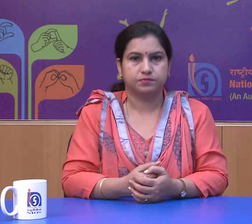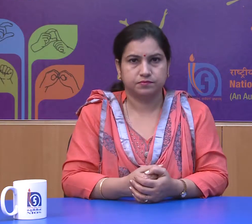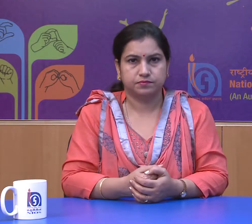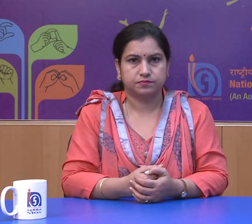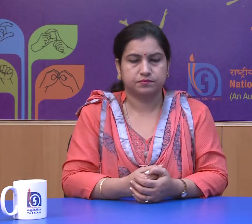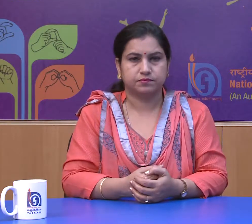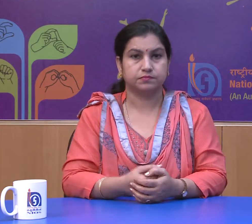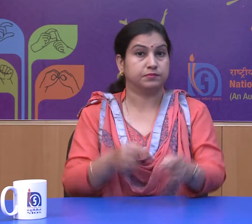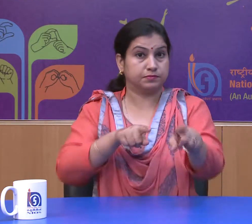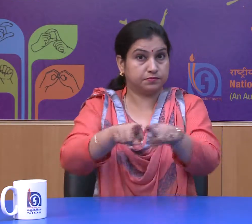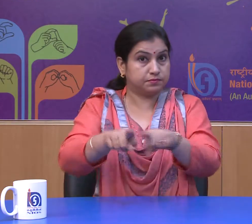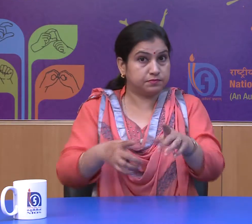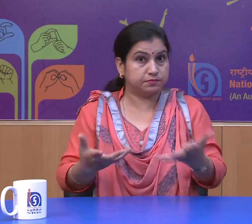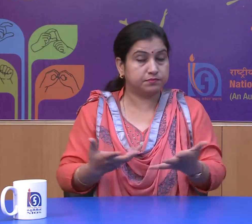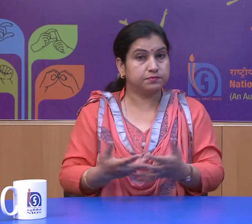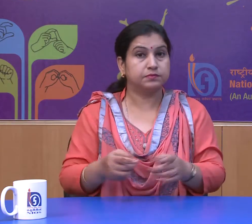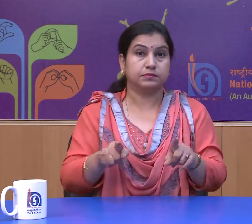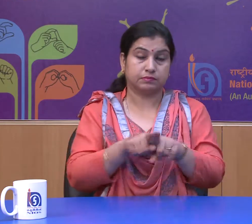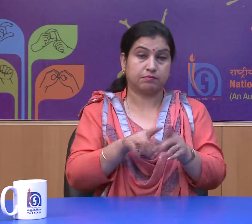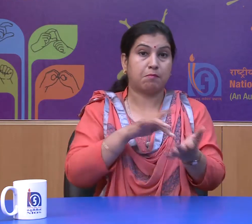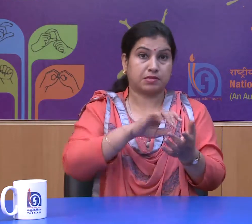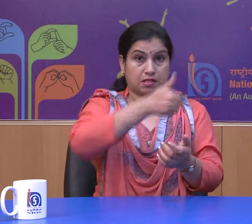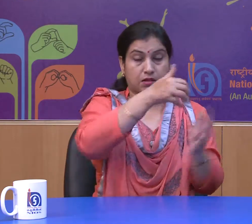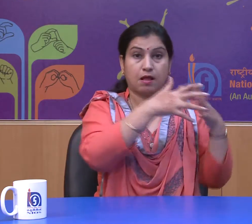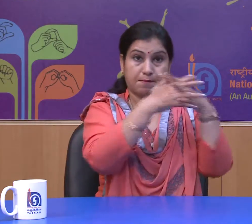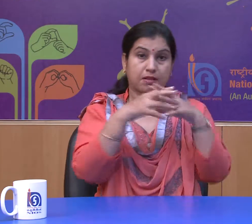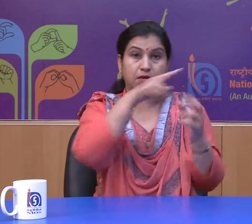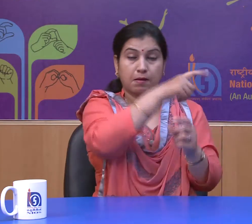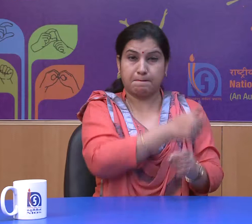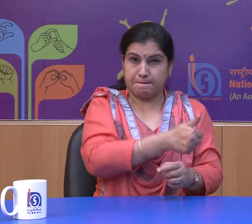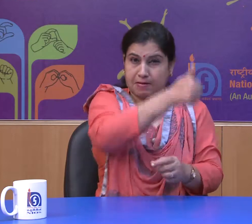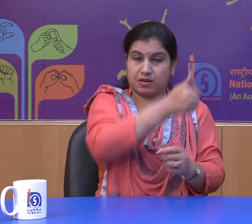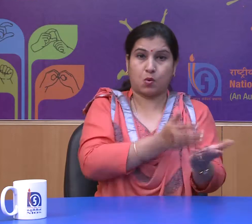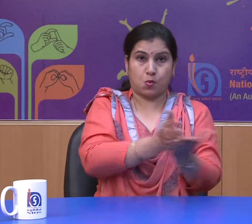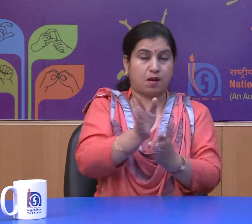For example, in America, there is presidential form of government.